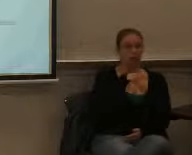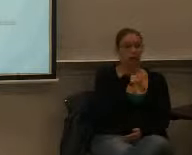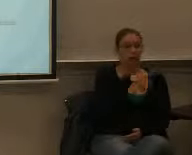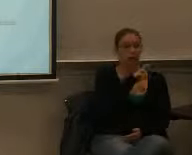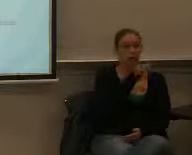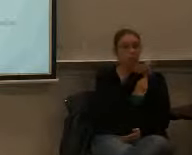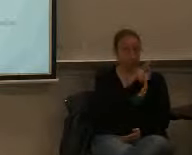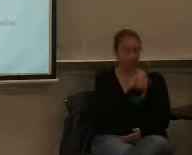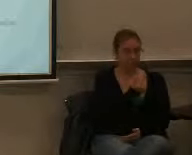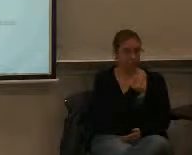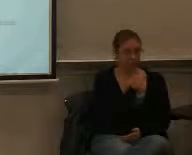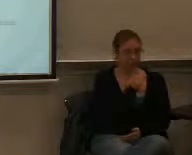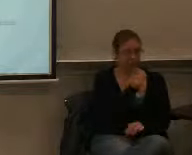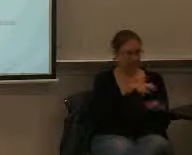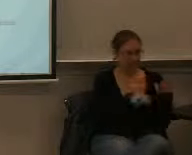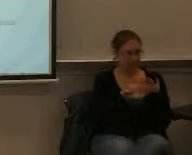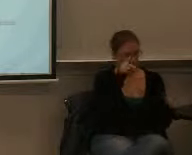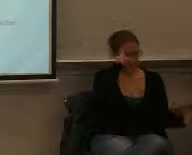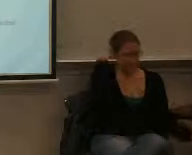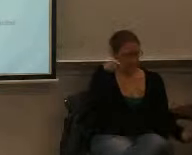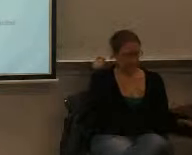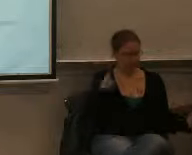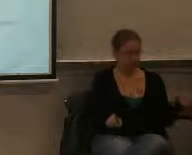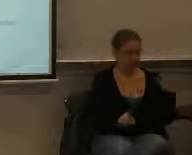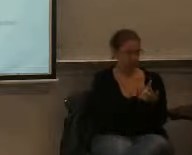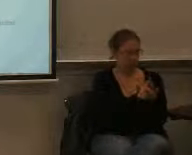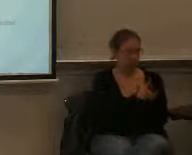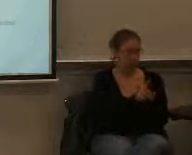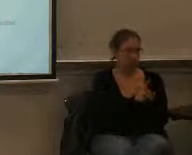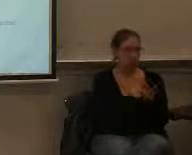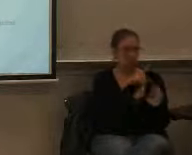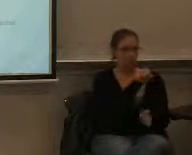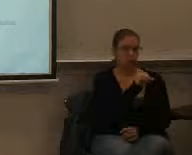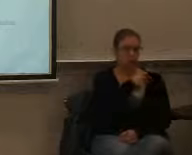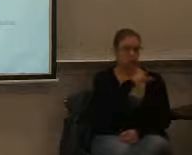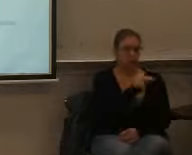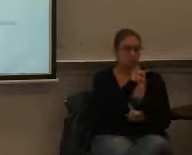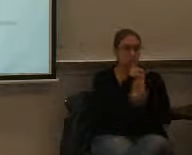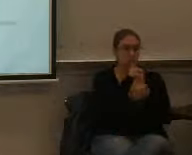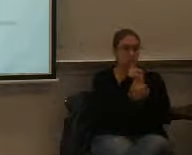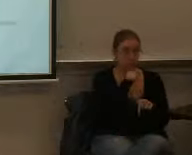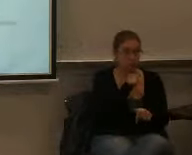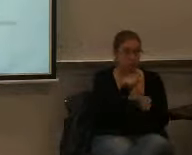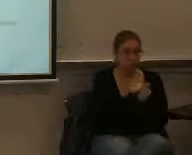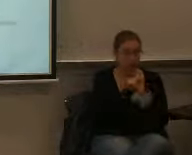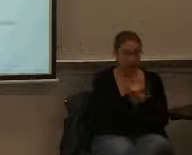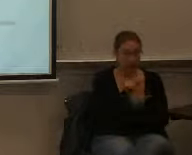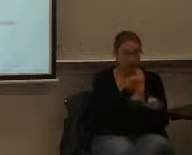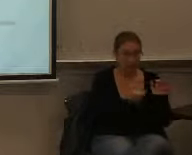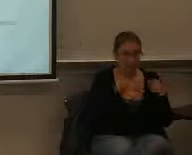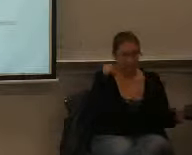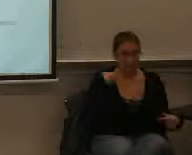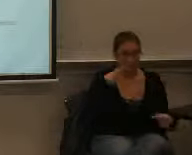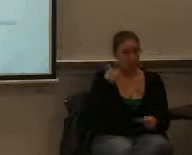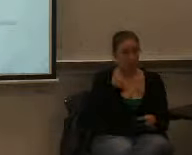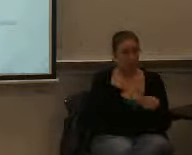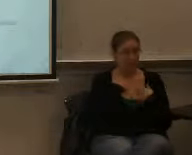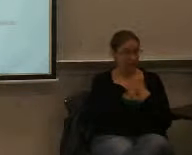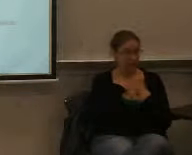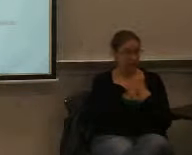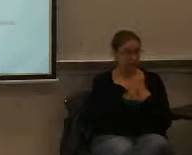then the chemical signal comes up, and the zooplankton respond to that chemical signal. So one of the